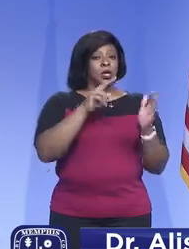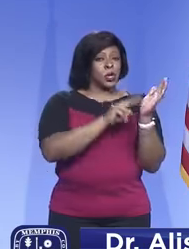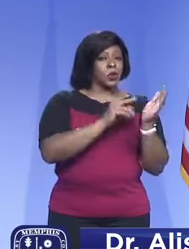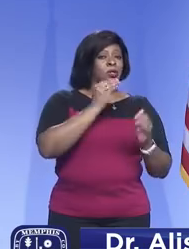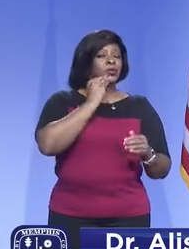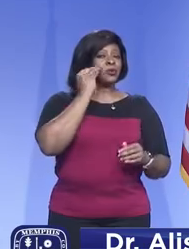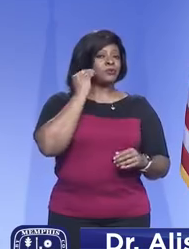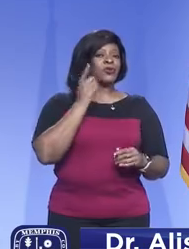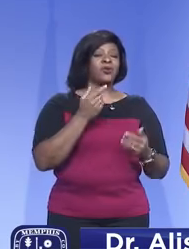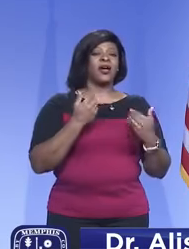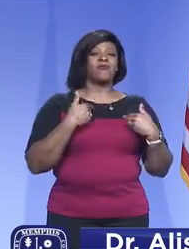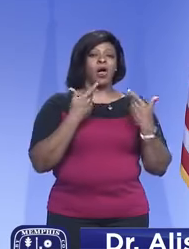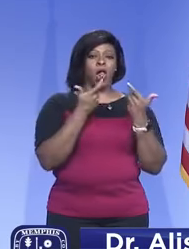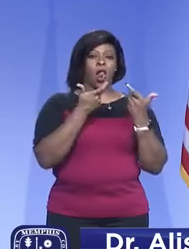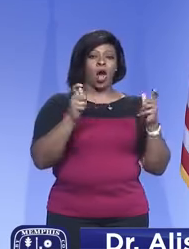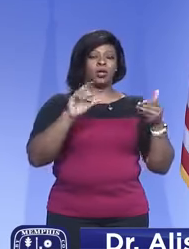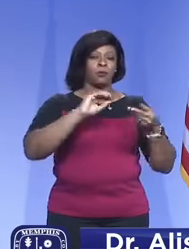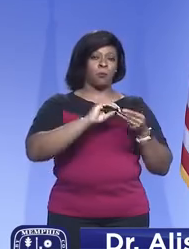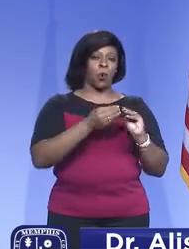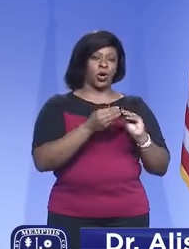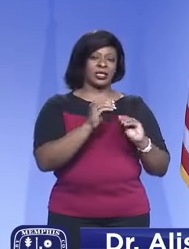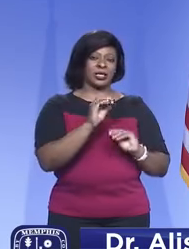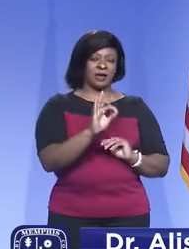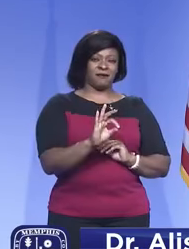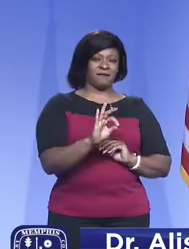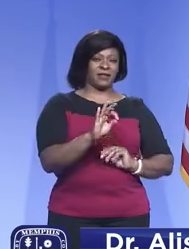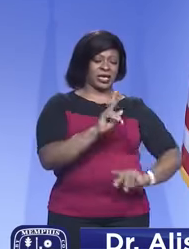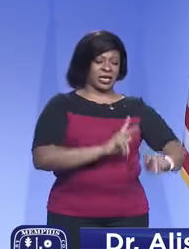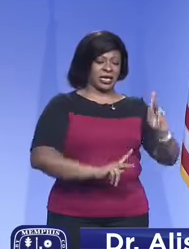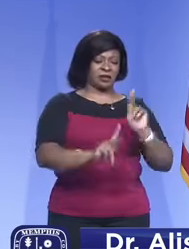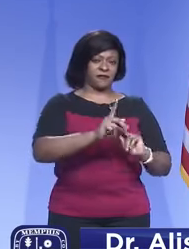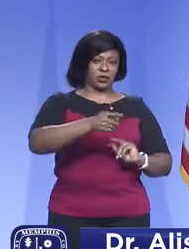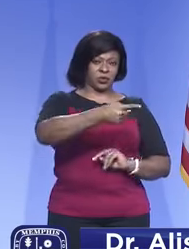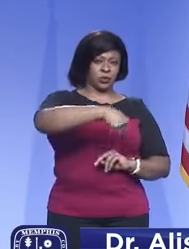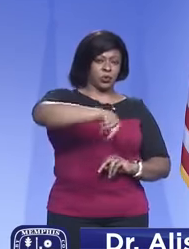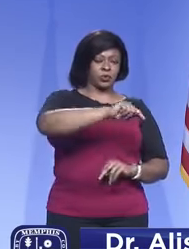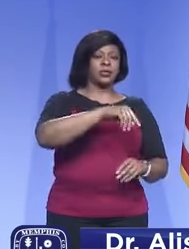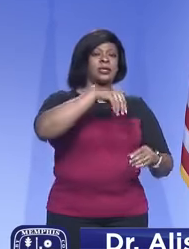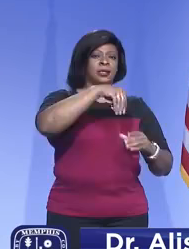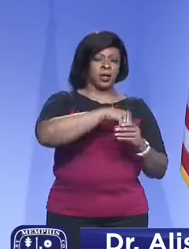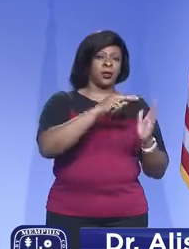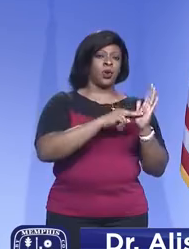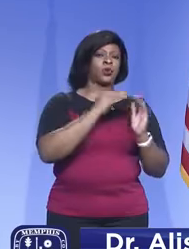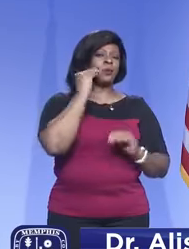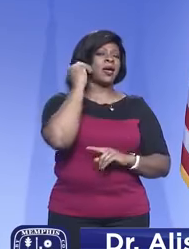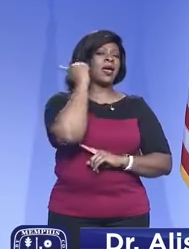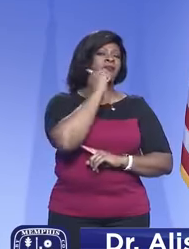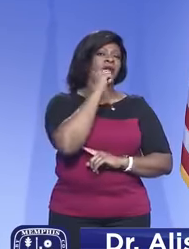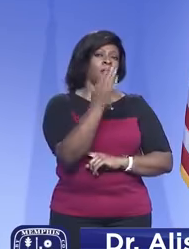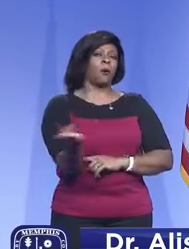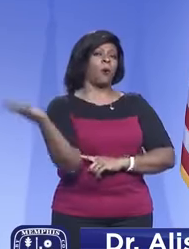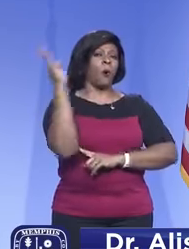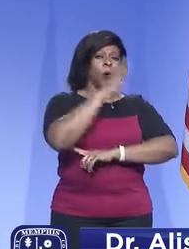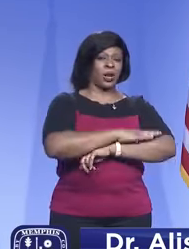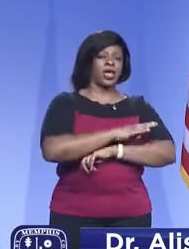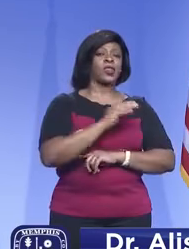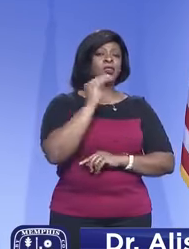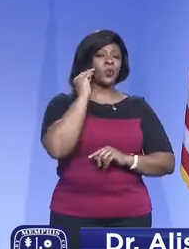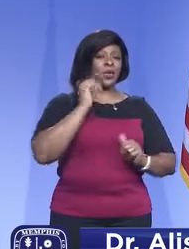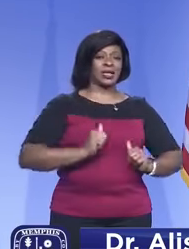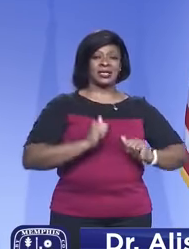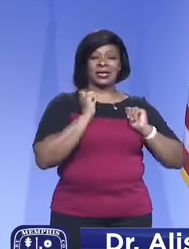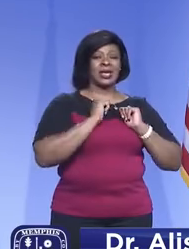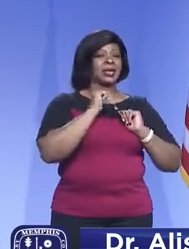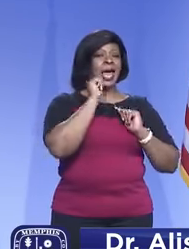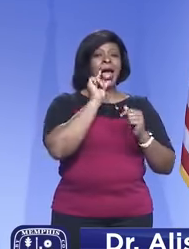home, you have a large portion of the individuals who are in the nursing home day to day, so that would be the residents, who do not